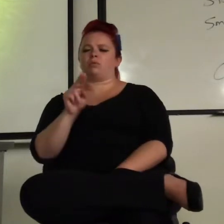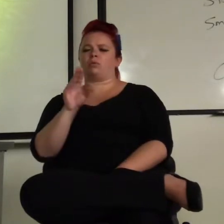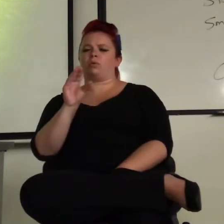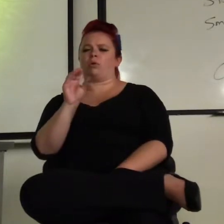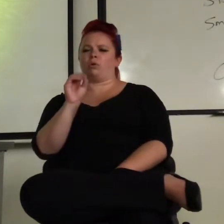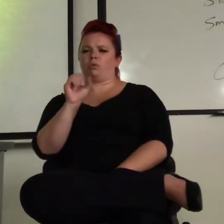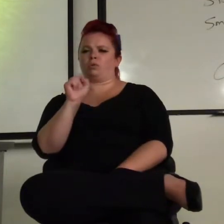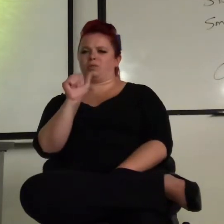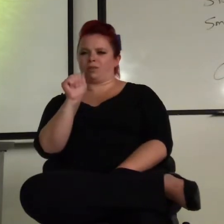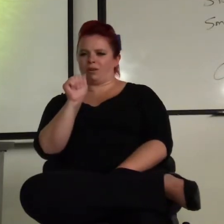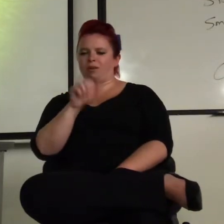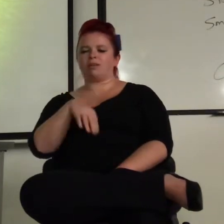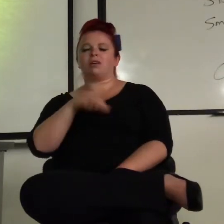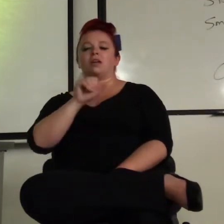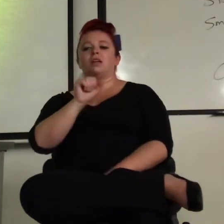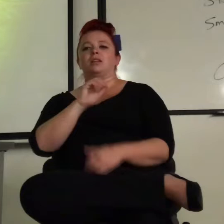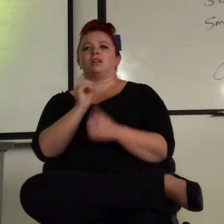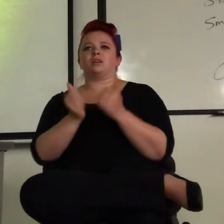submucosa,